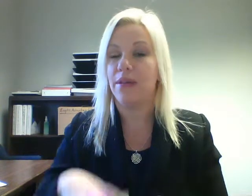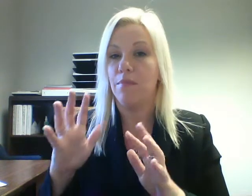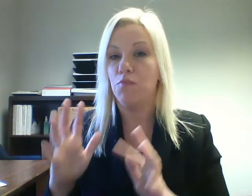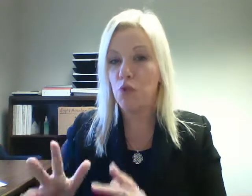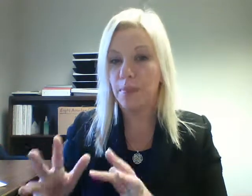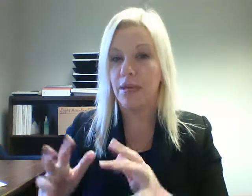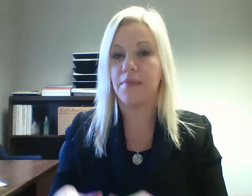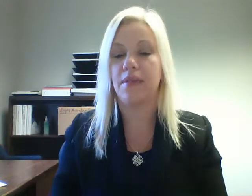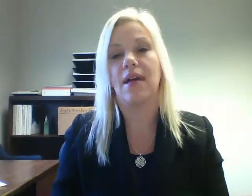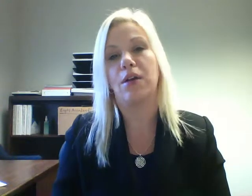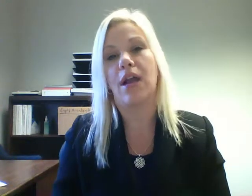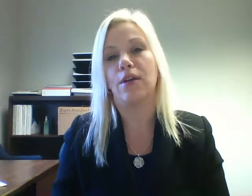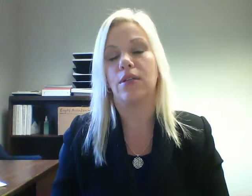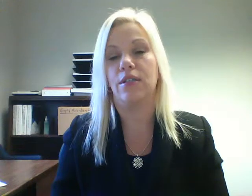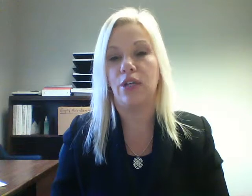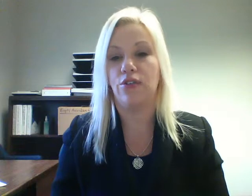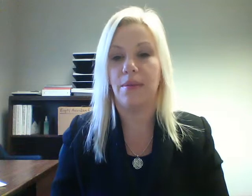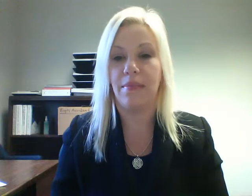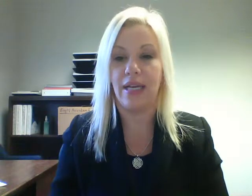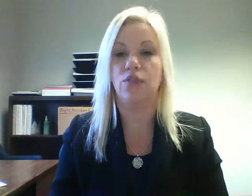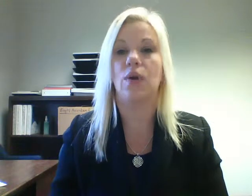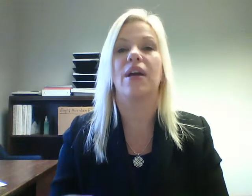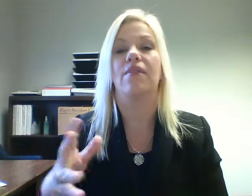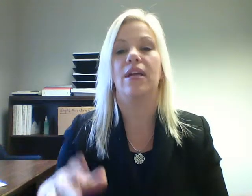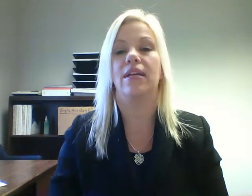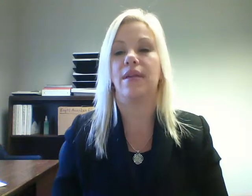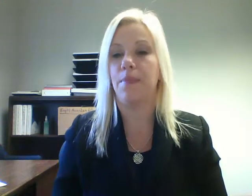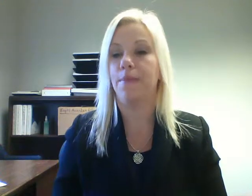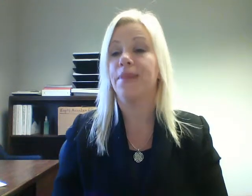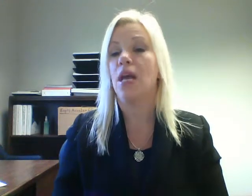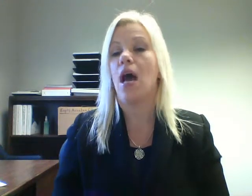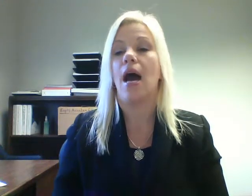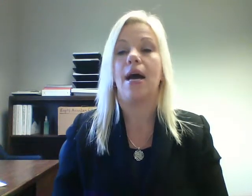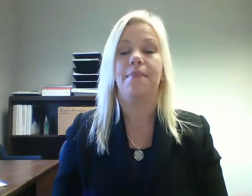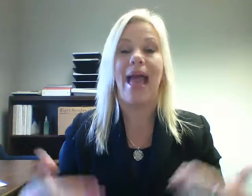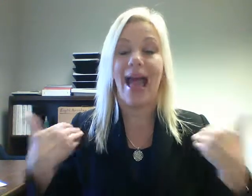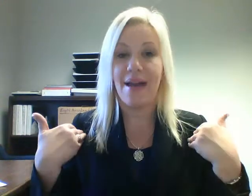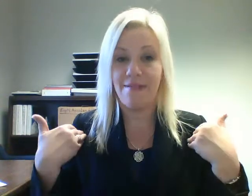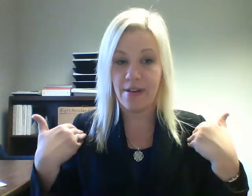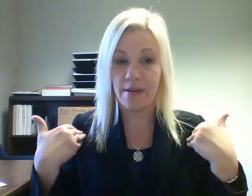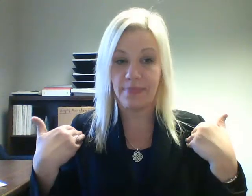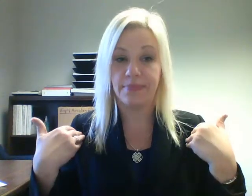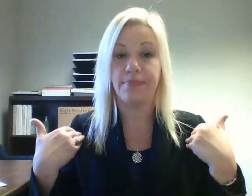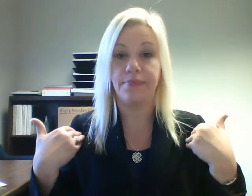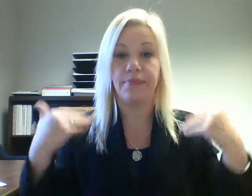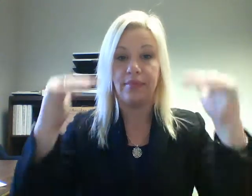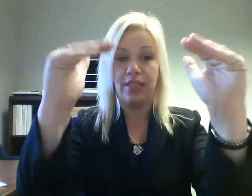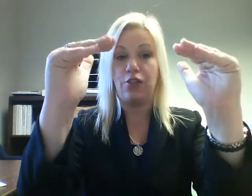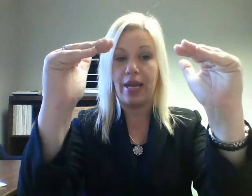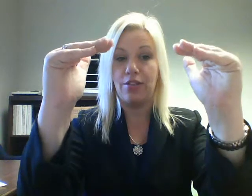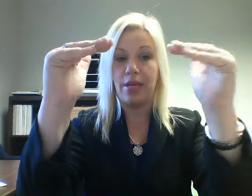the movement of the sign could actually change the meaning. So I'll give you an example. Have, that's your hand shape.